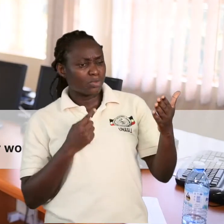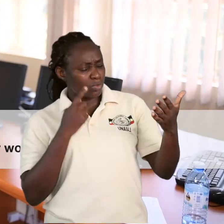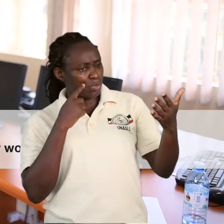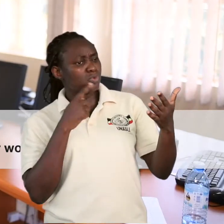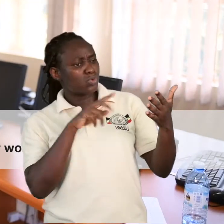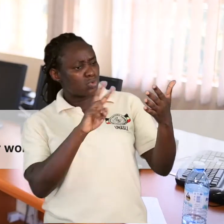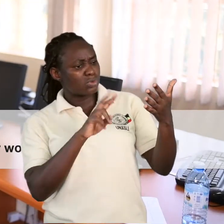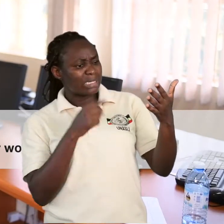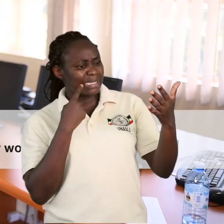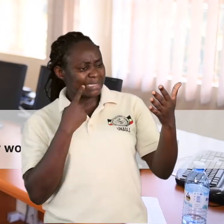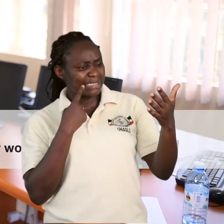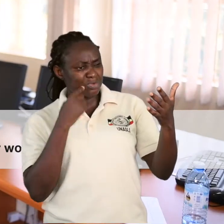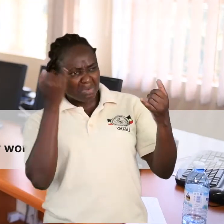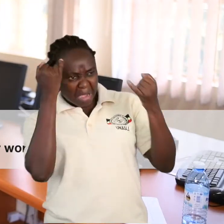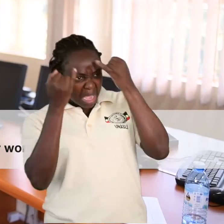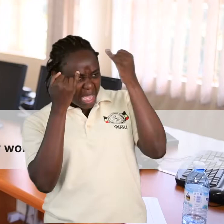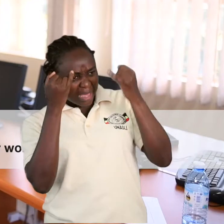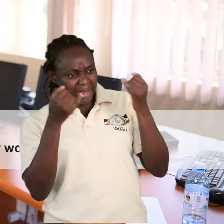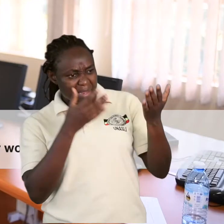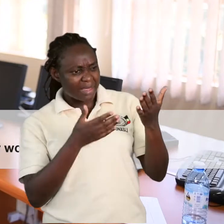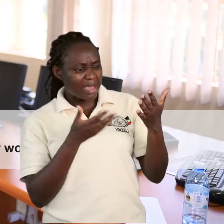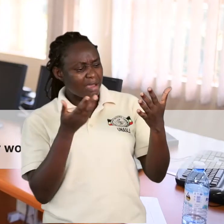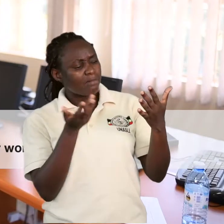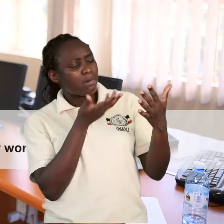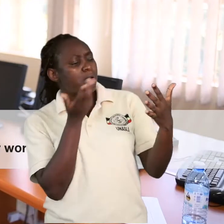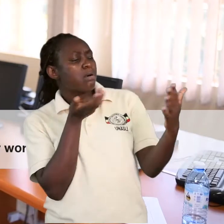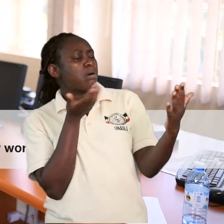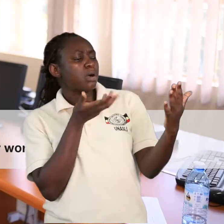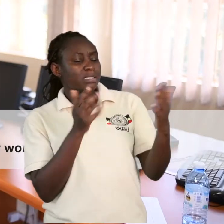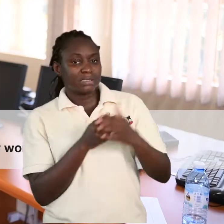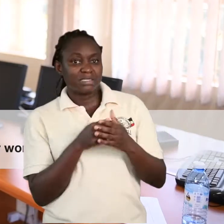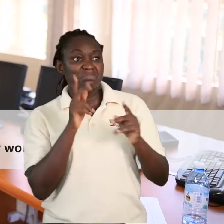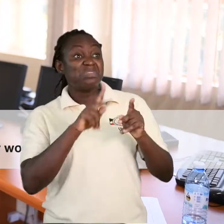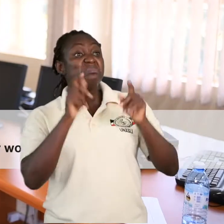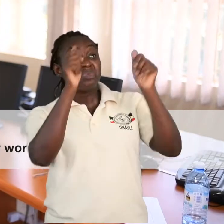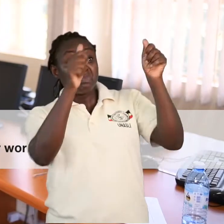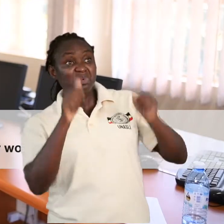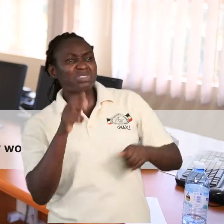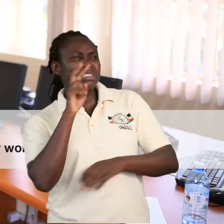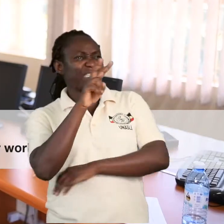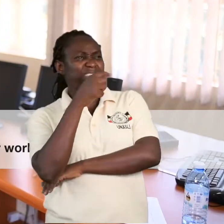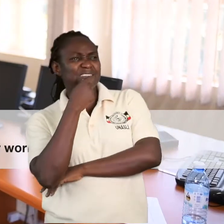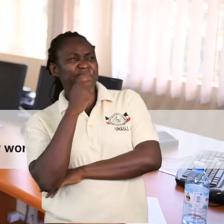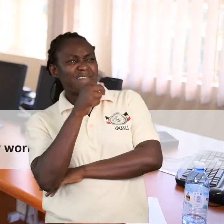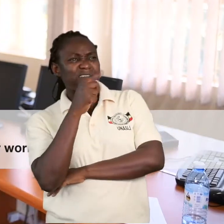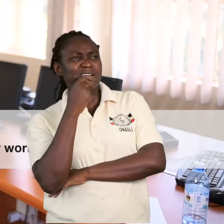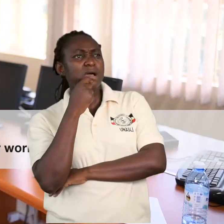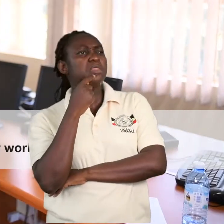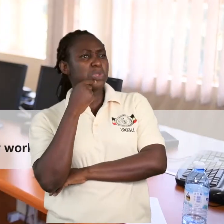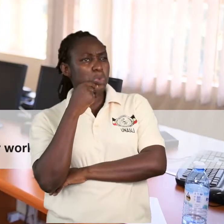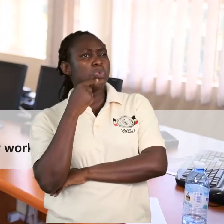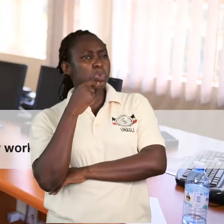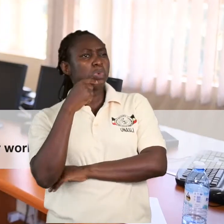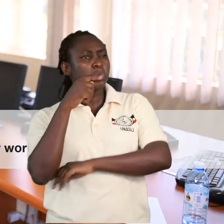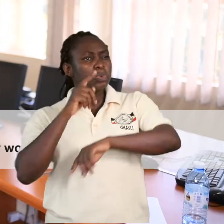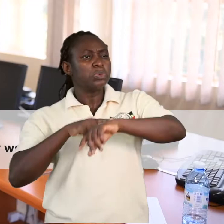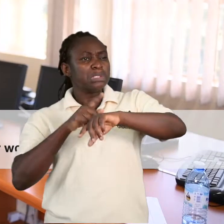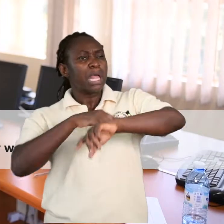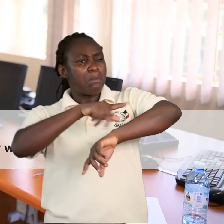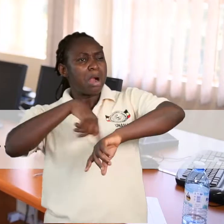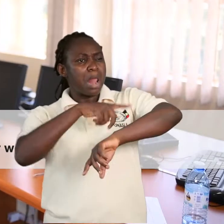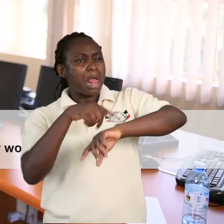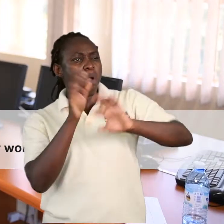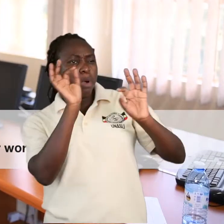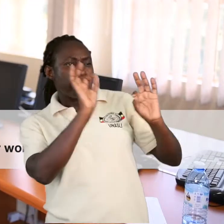you have put in. In fact, one will look at the poster and say, this one has really spent his time on this